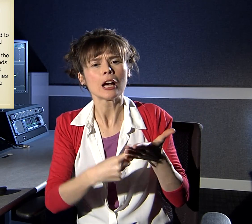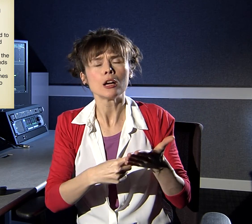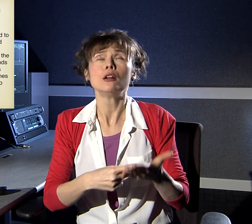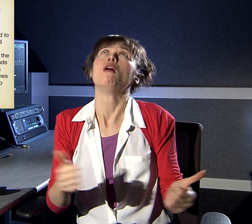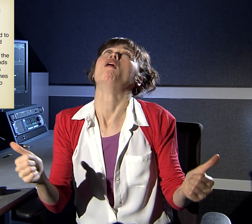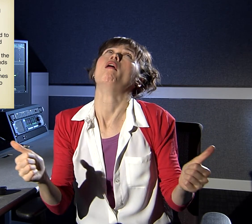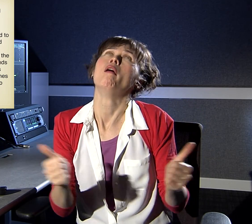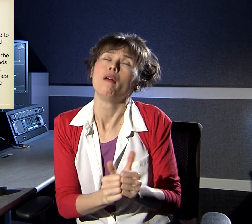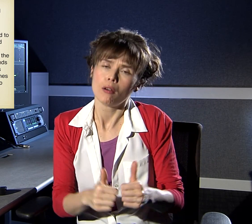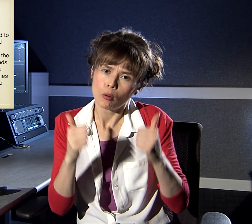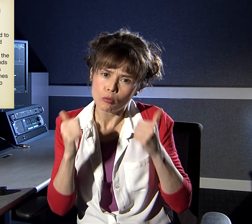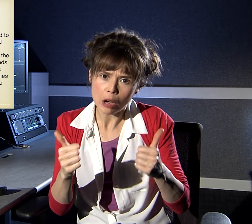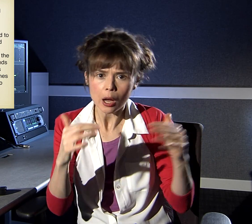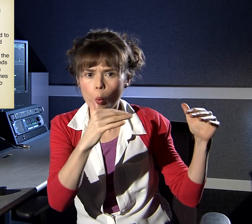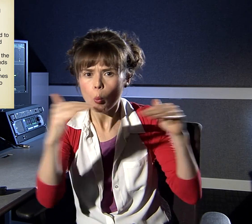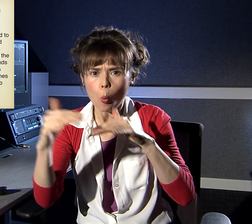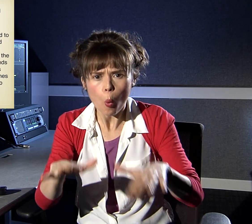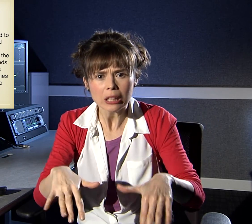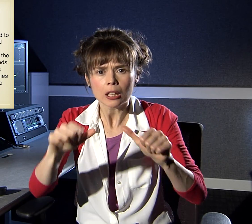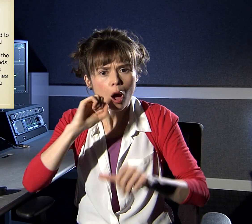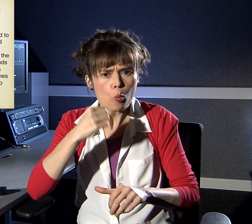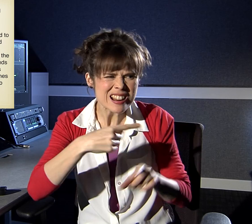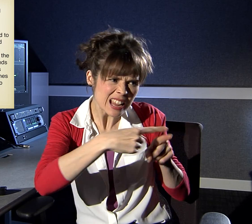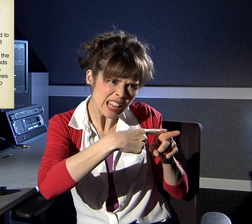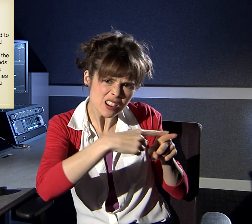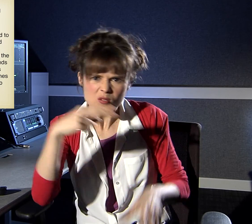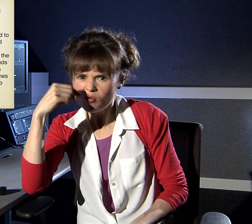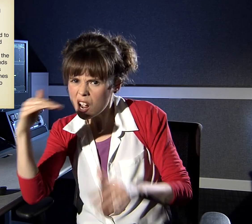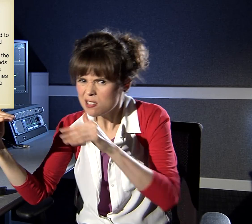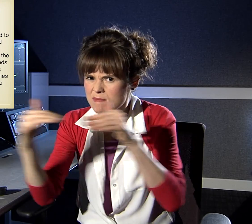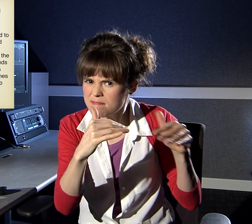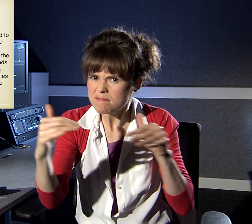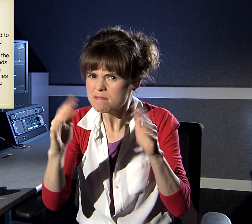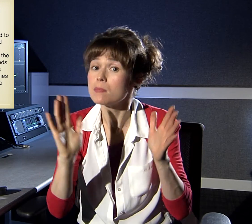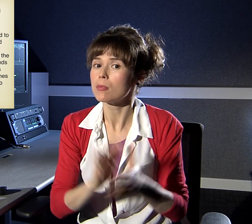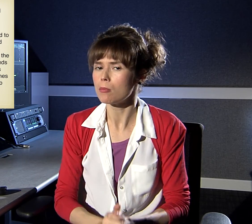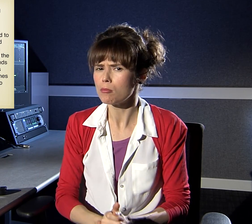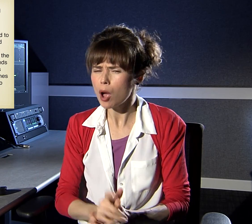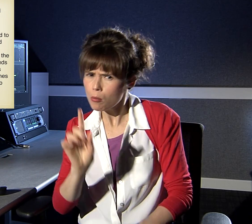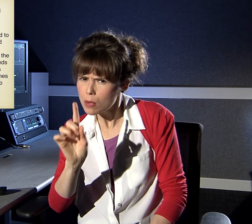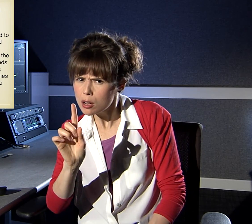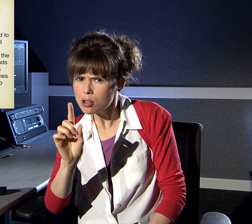Eventually, Henry V decides he will go to war with France. So it will be France against